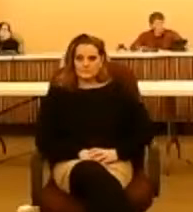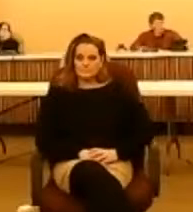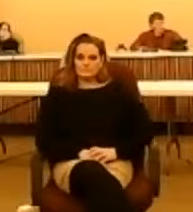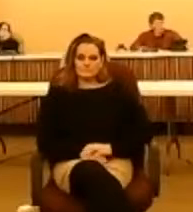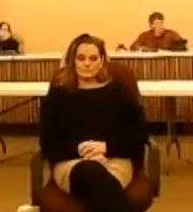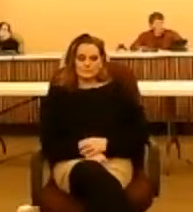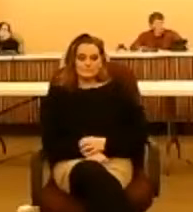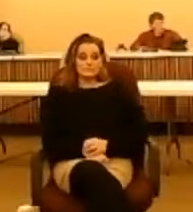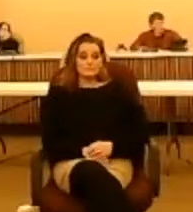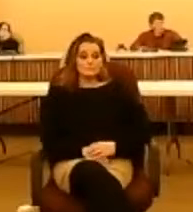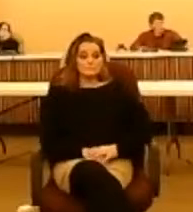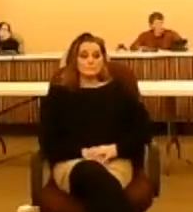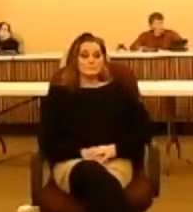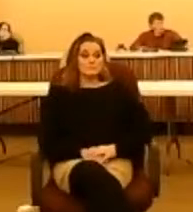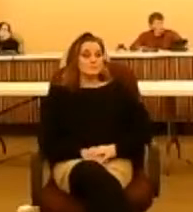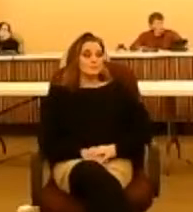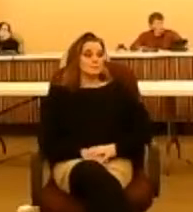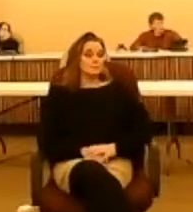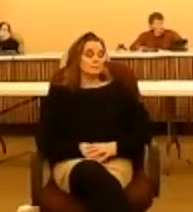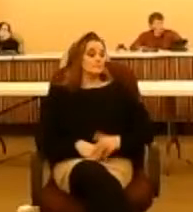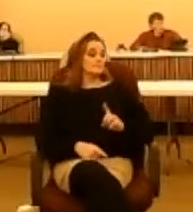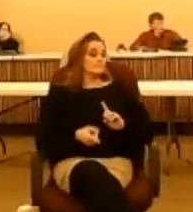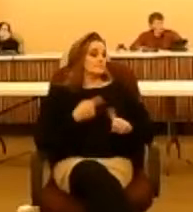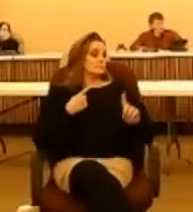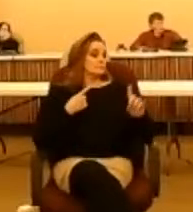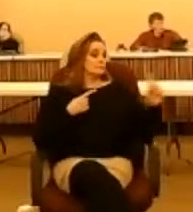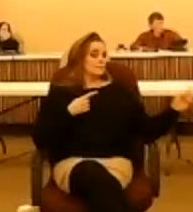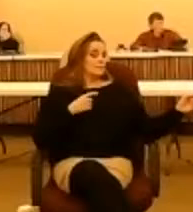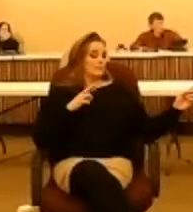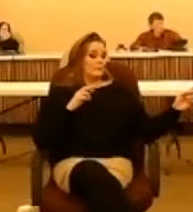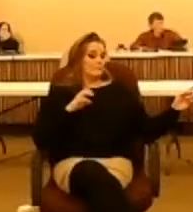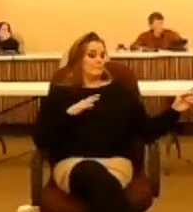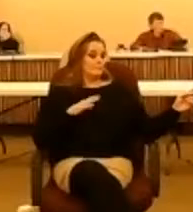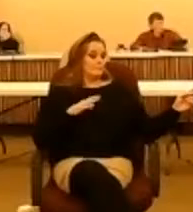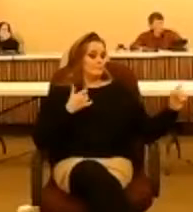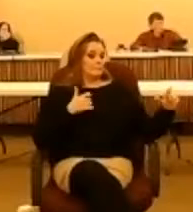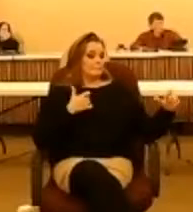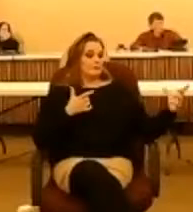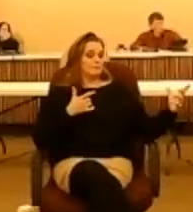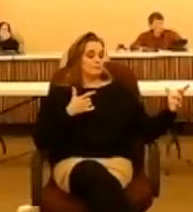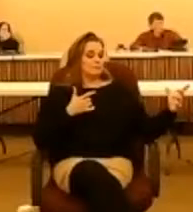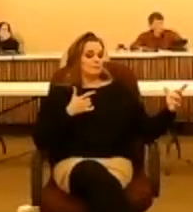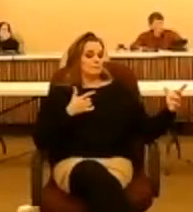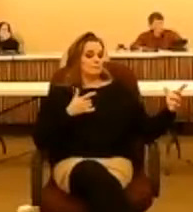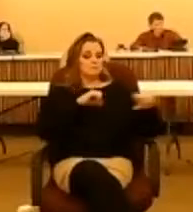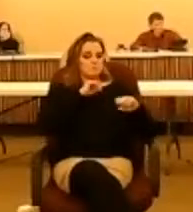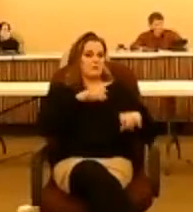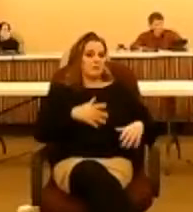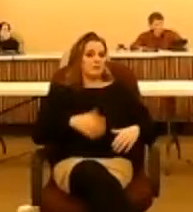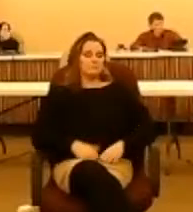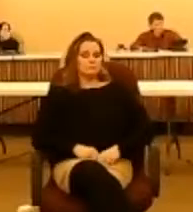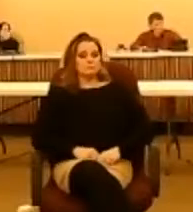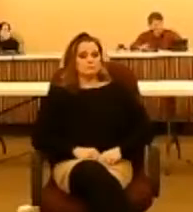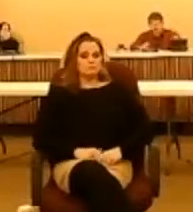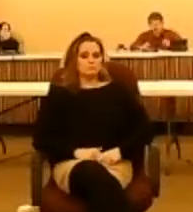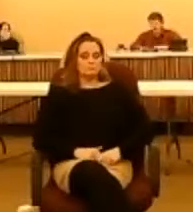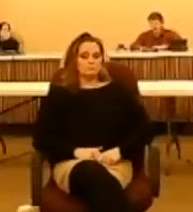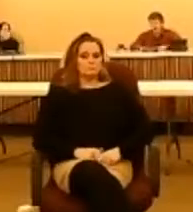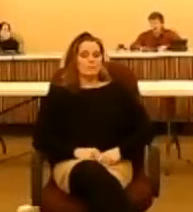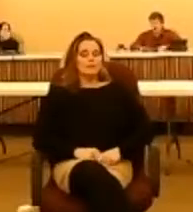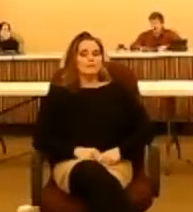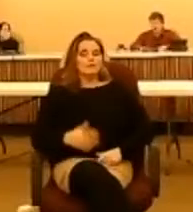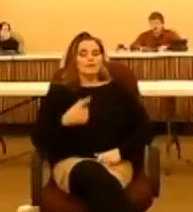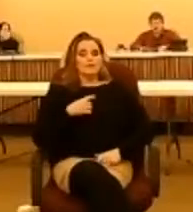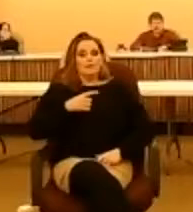Do you have any from your committees, Rob? No, nothing. Nothing at all. And I